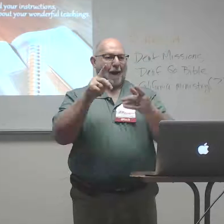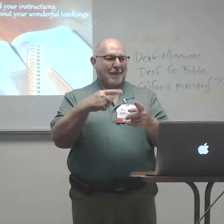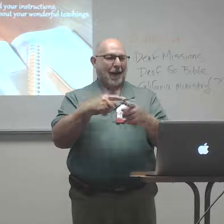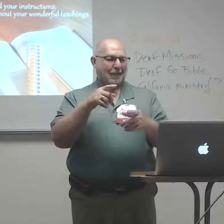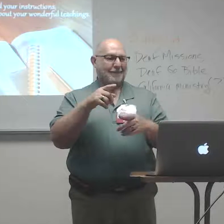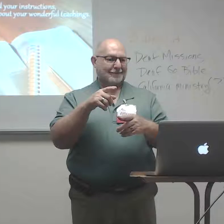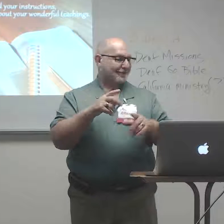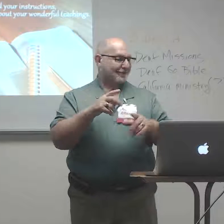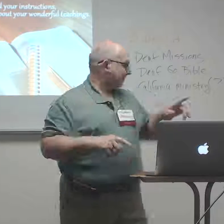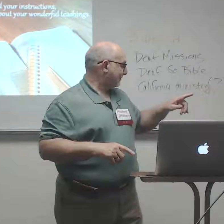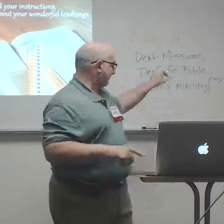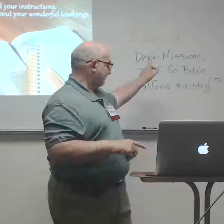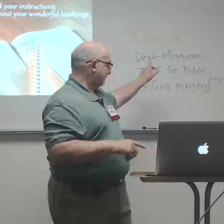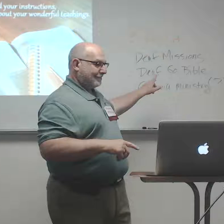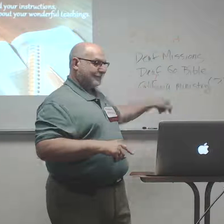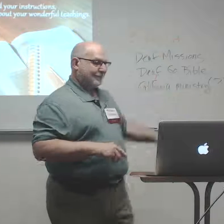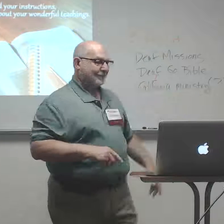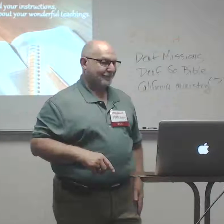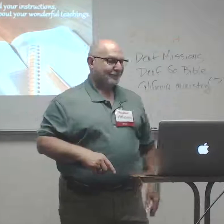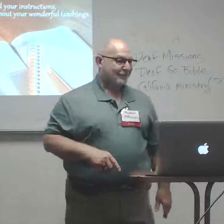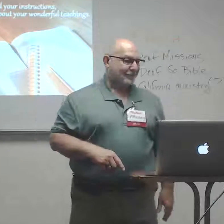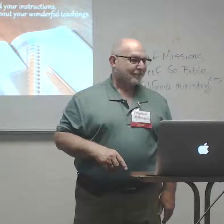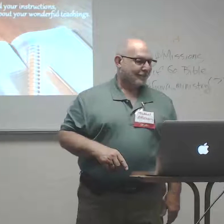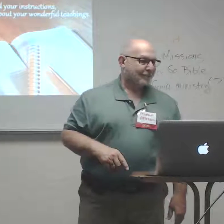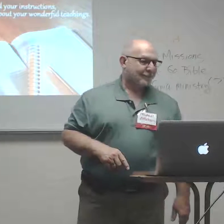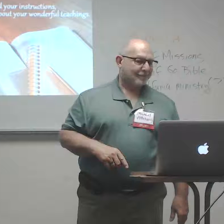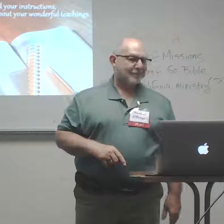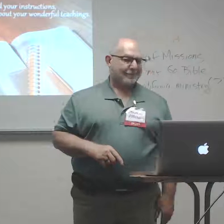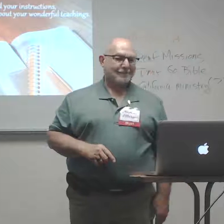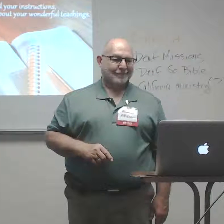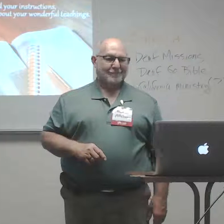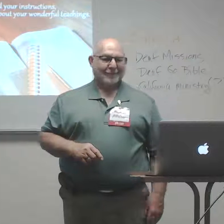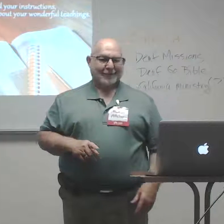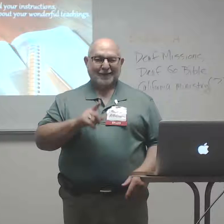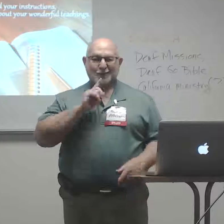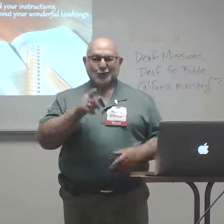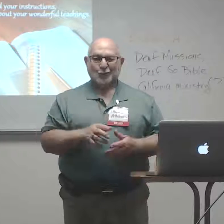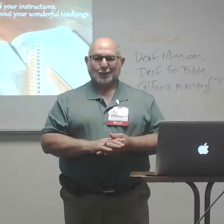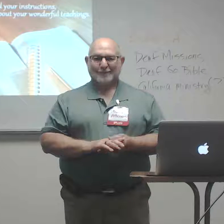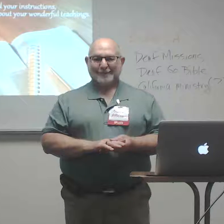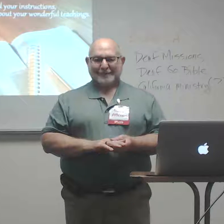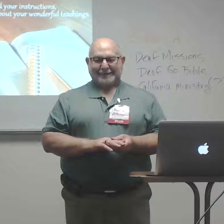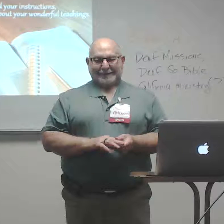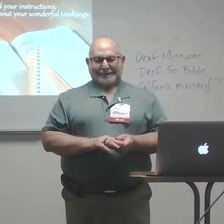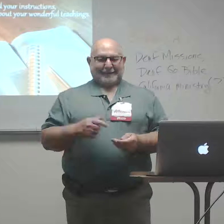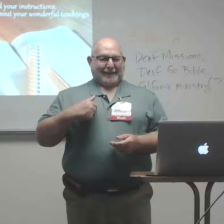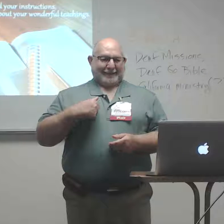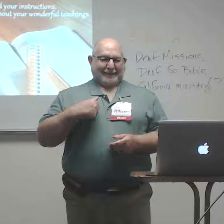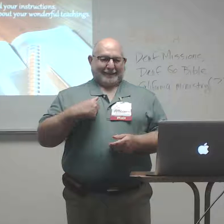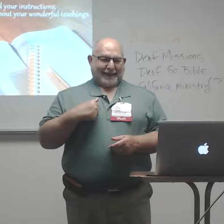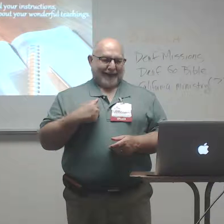about. Thank you, and thank you for bringing that up about these different resources that also exist. That's very true.